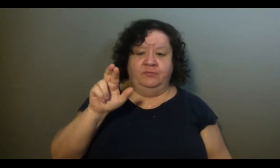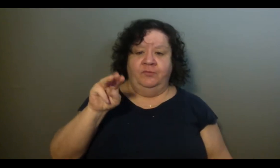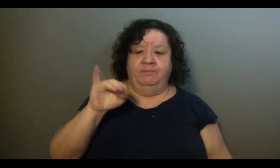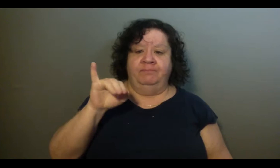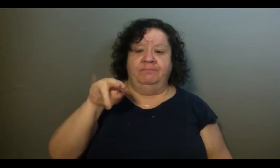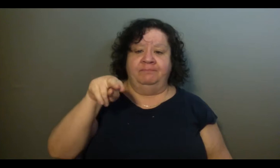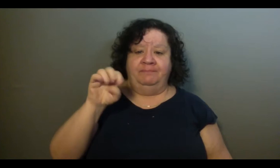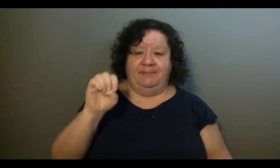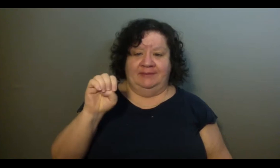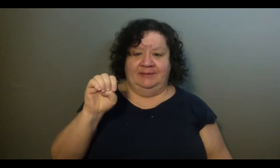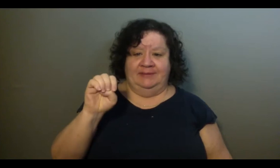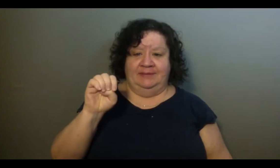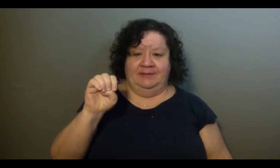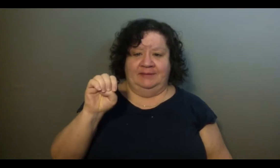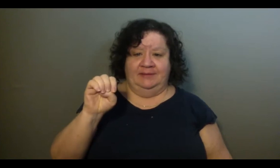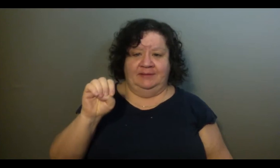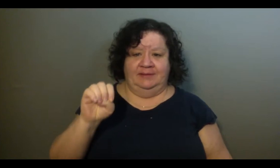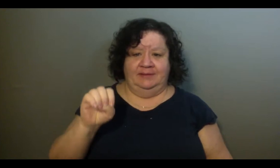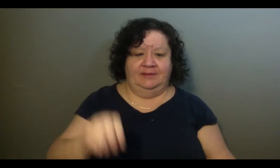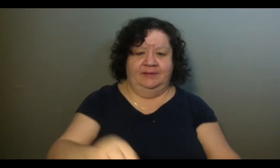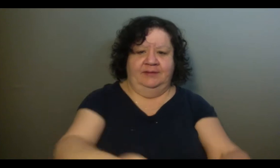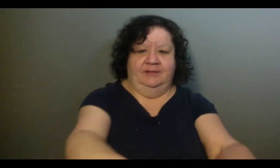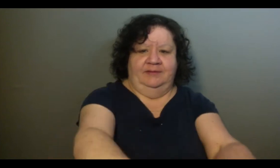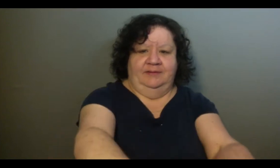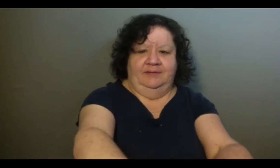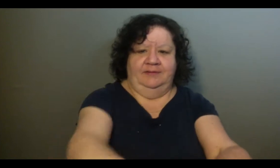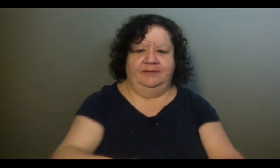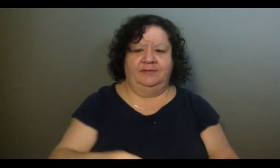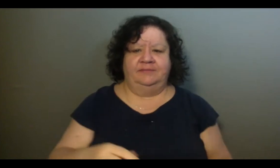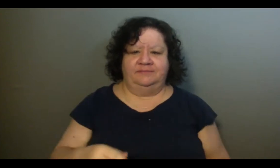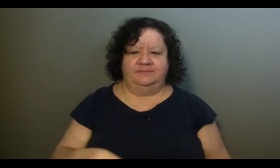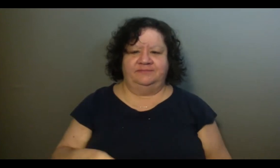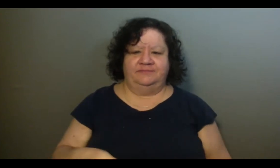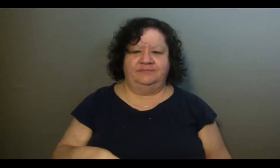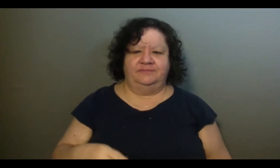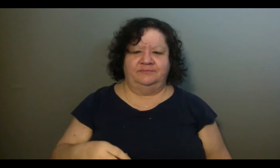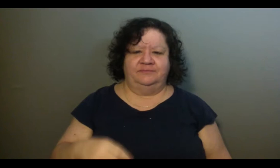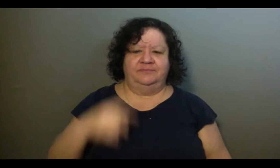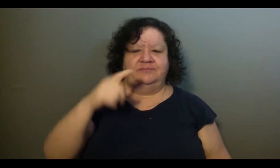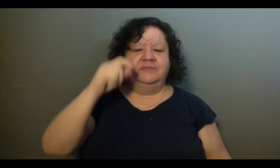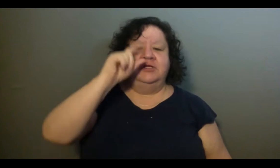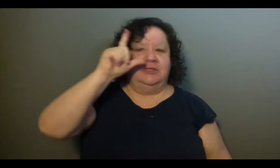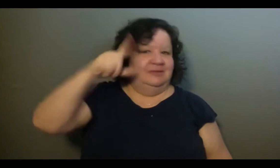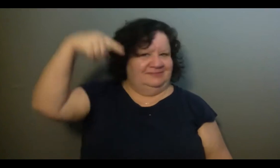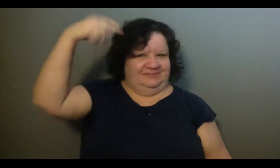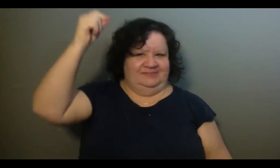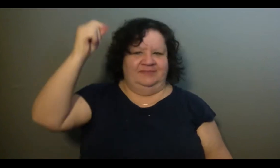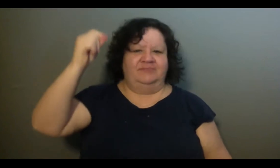Repetian. It was a Sendai framework focal point. Sendai framework focal point.